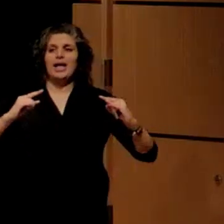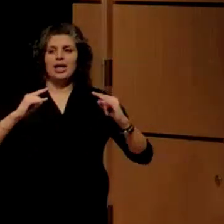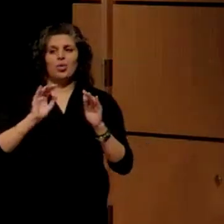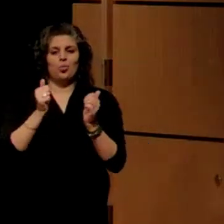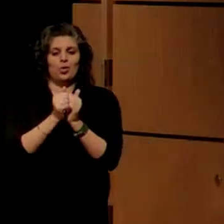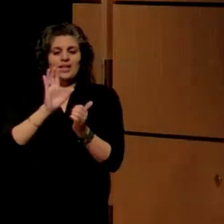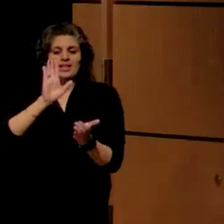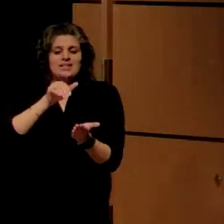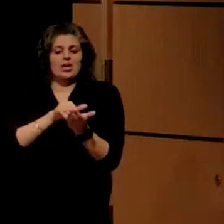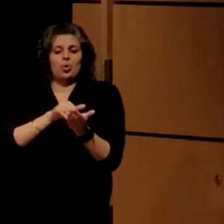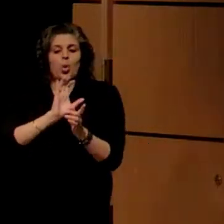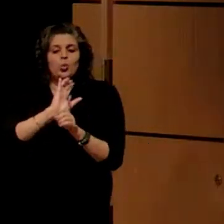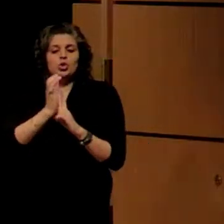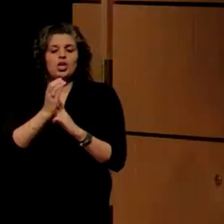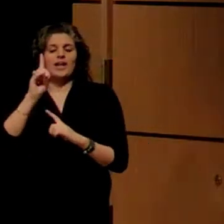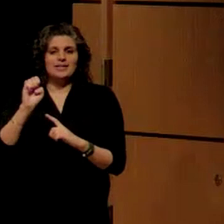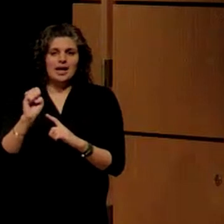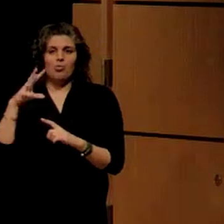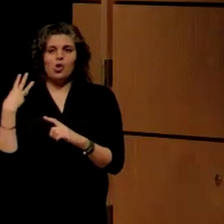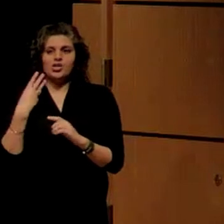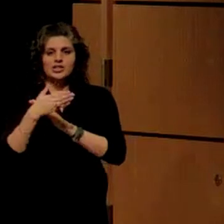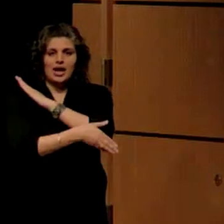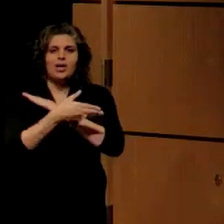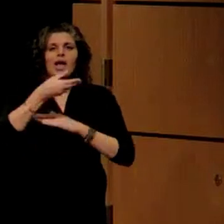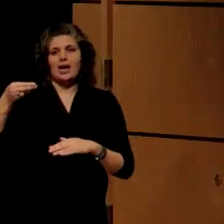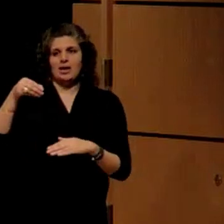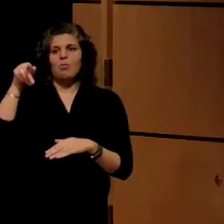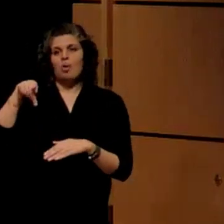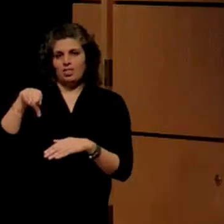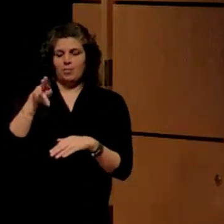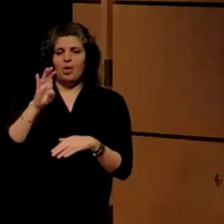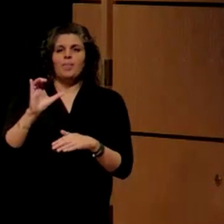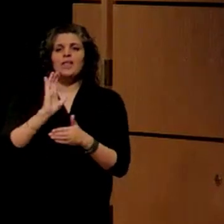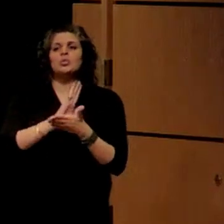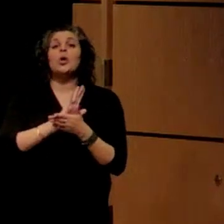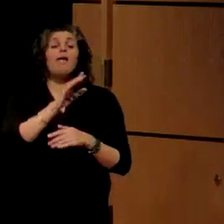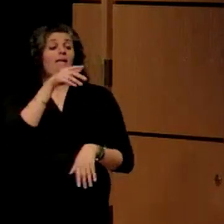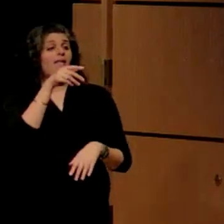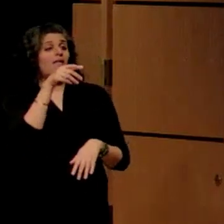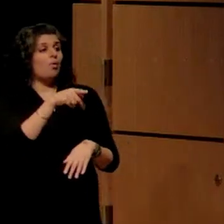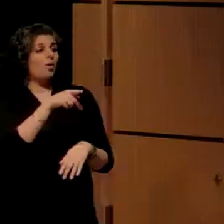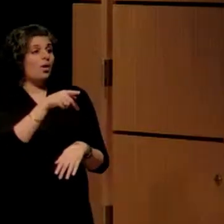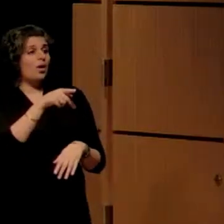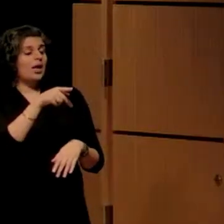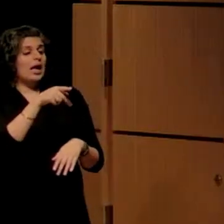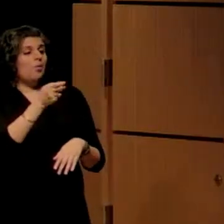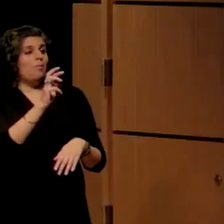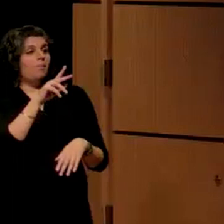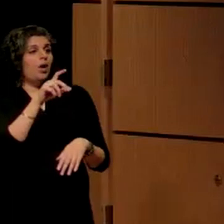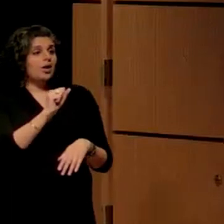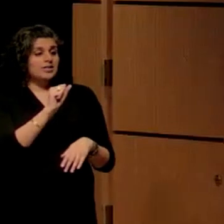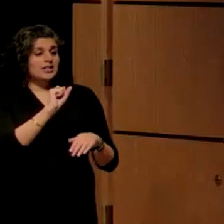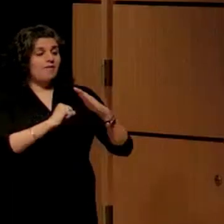Cultural de Washington County and Portland Public Schools. And the Portland Parks Foundation's Paseo